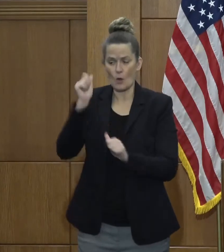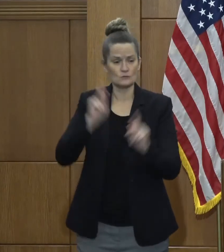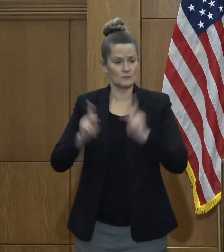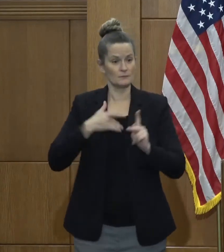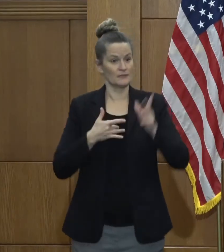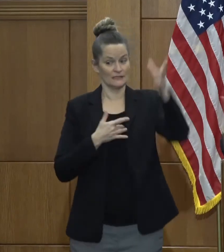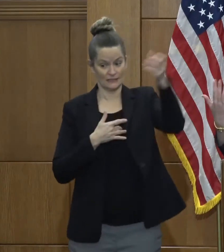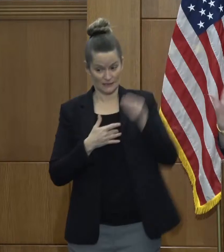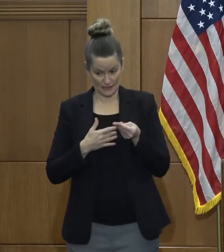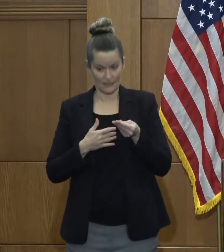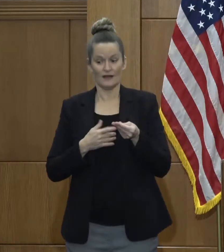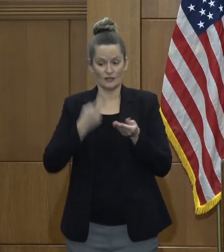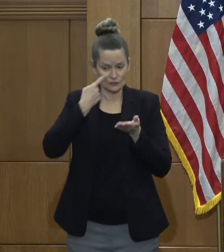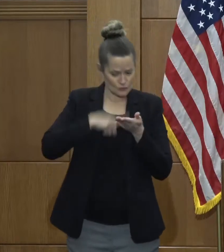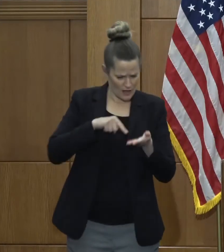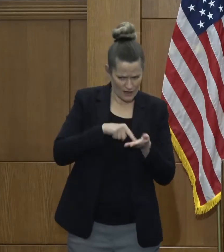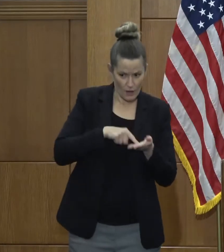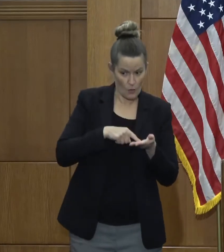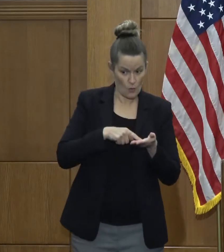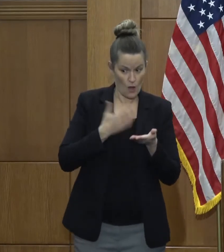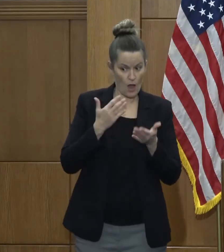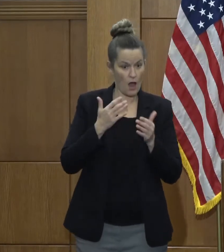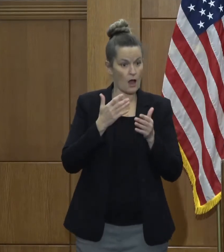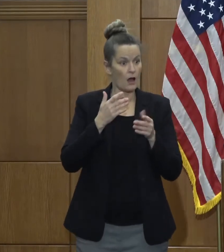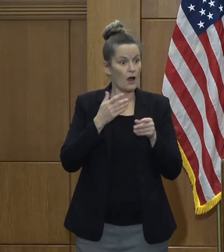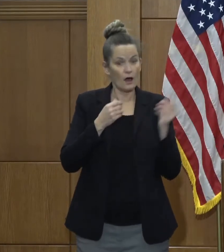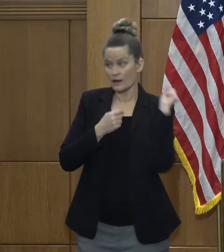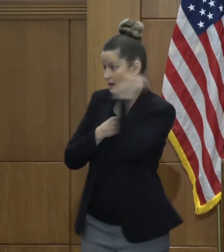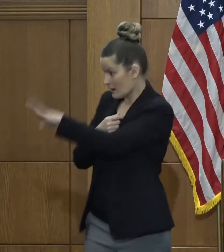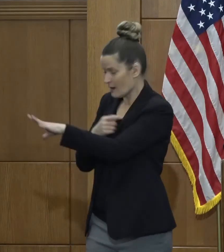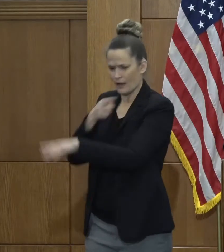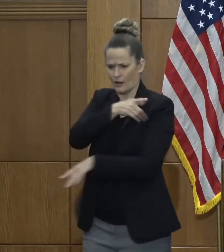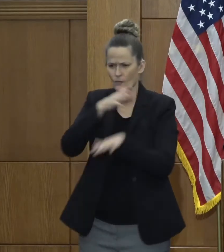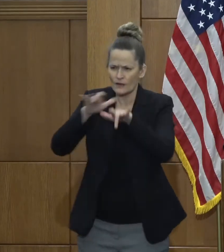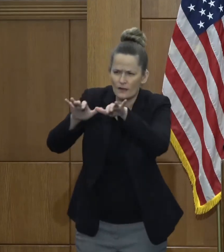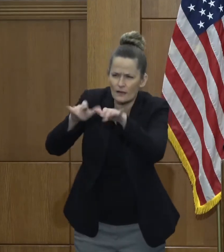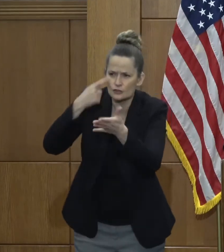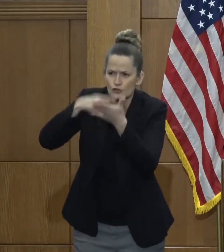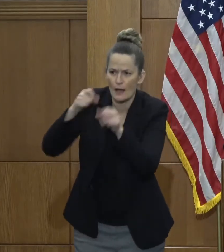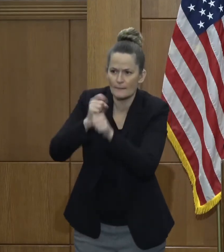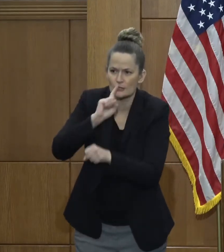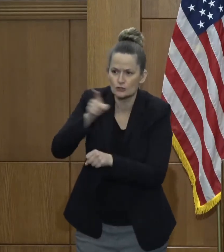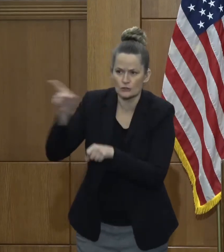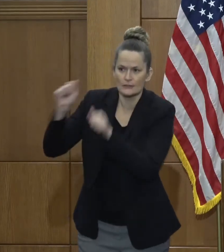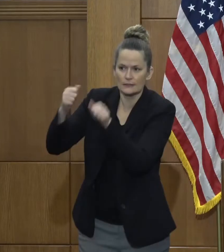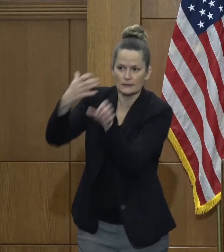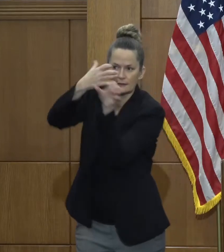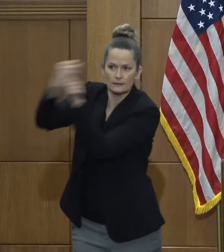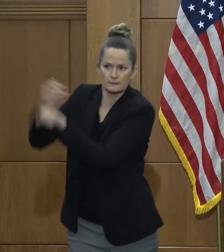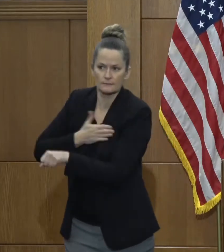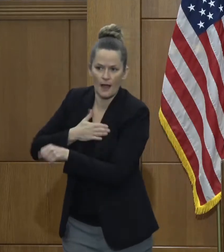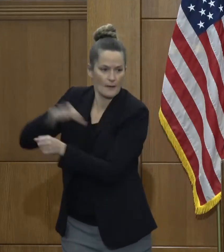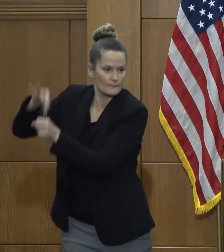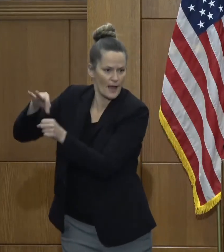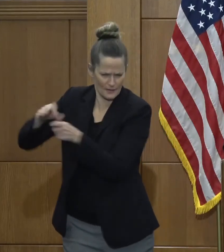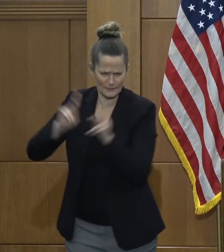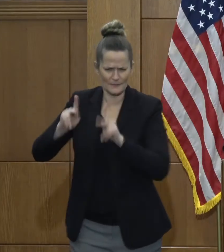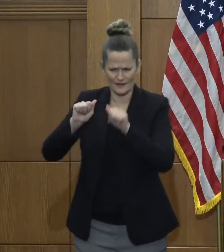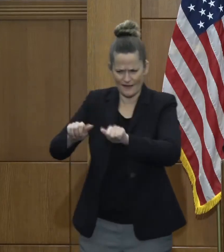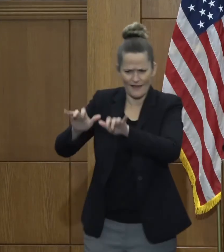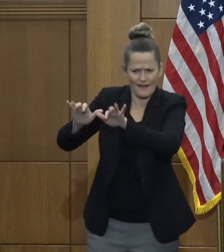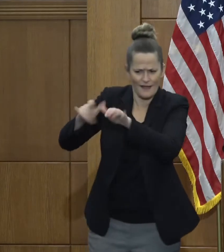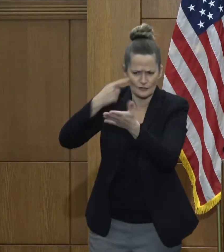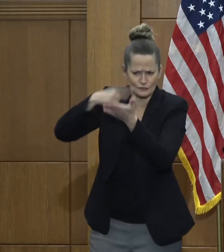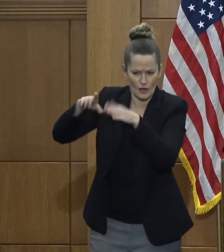has been received, which they can check online and see that it's been received by the office once they mail it back. We have seen an overall